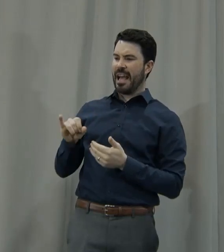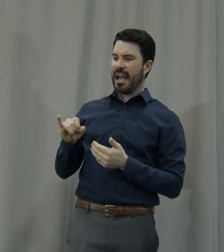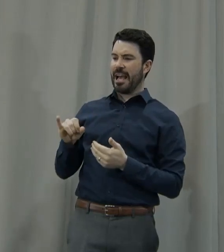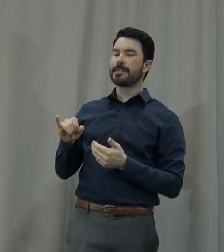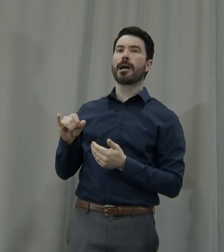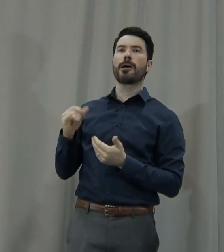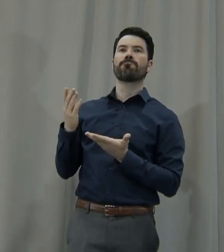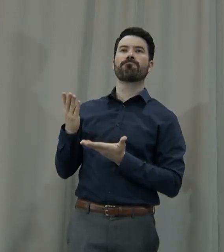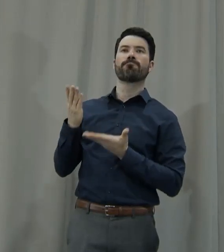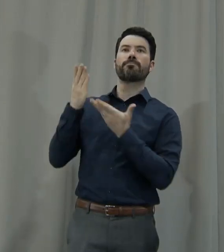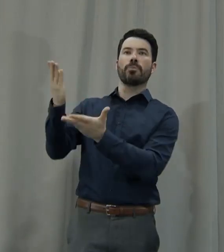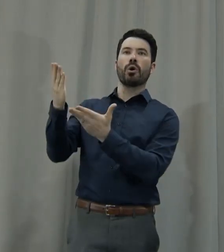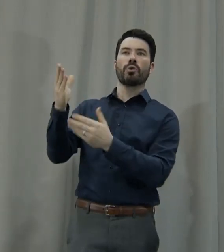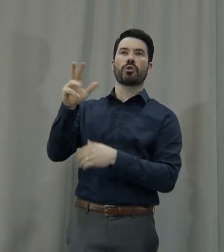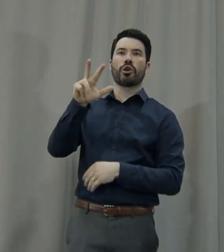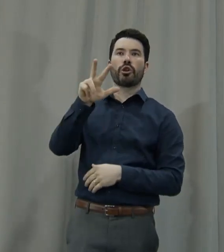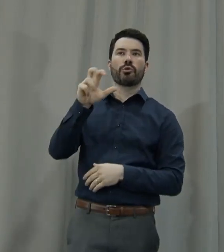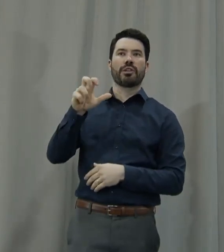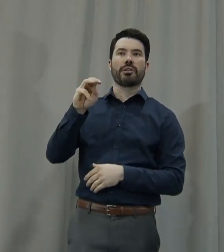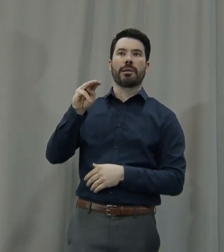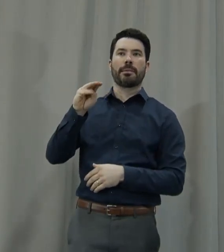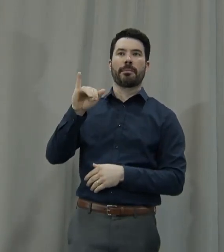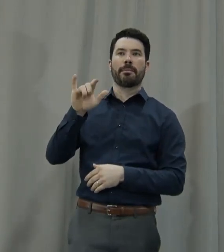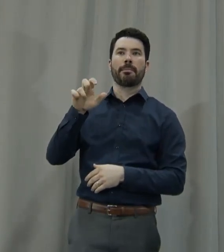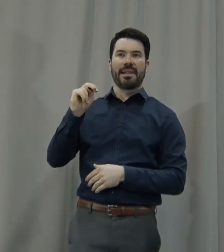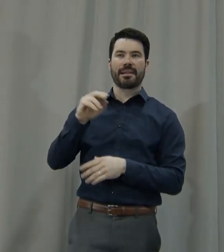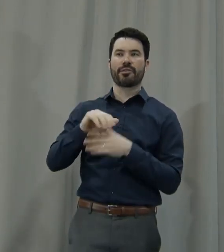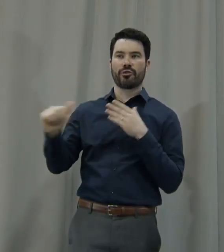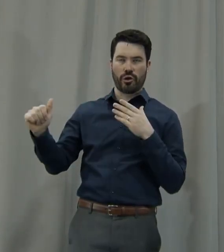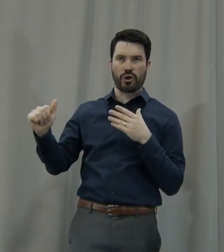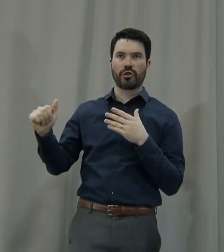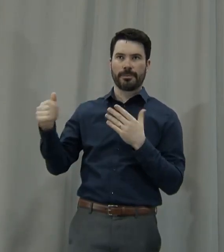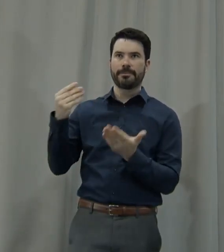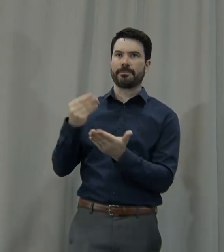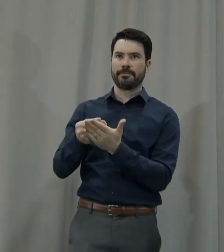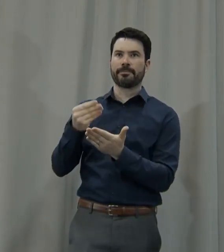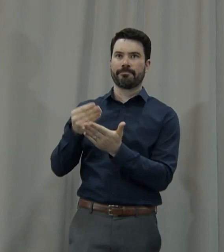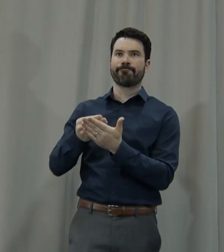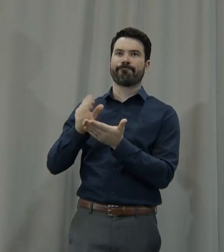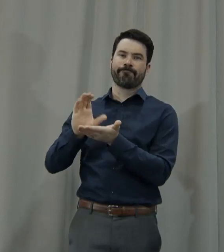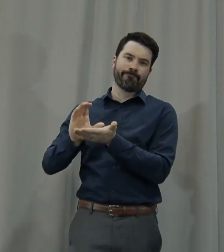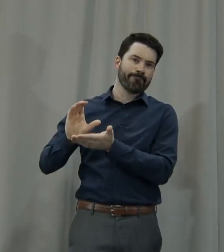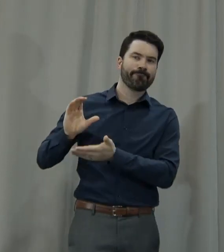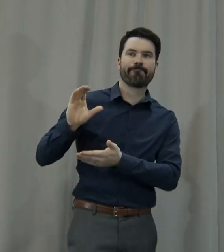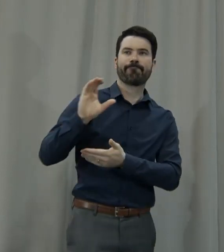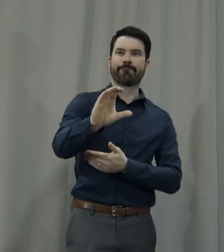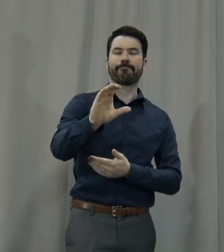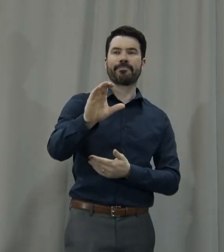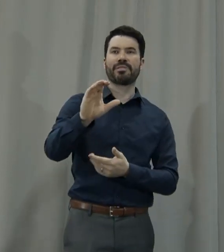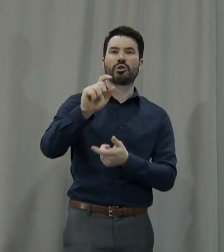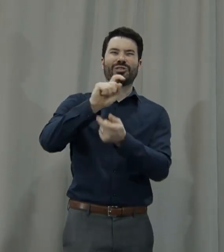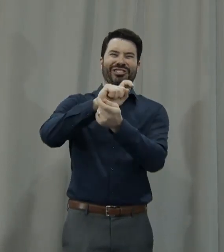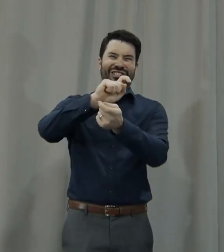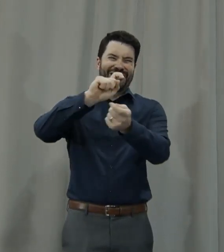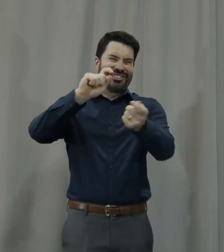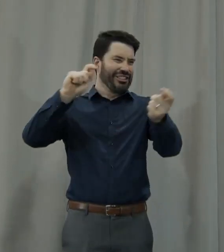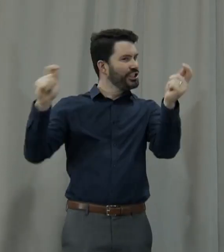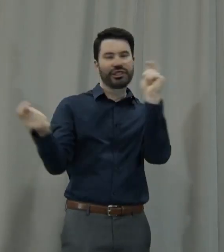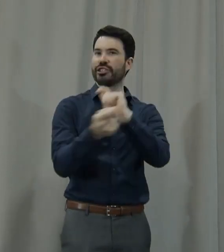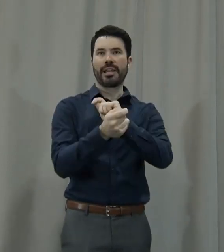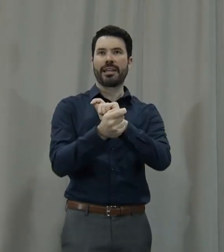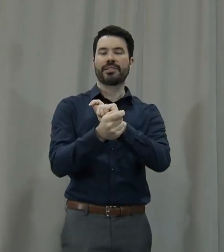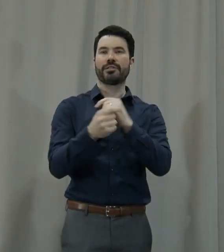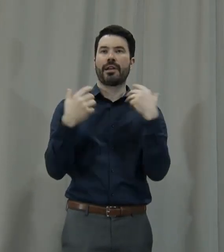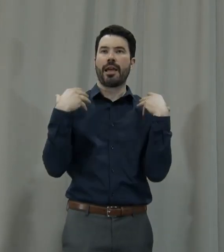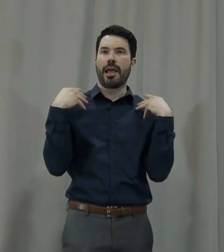proposed over $300 million of funding to change the infrastructure around